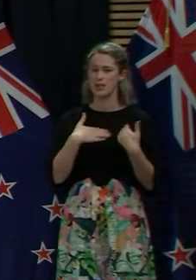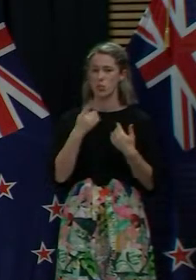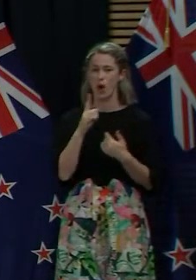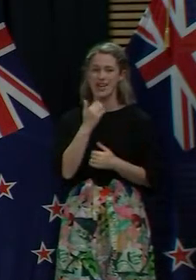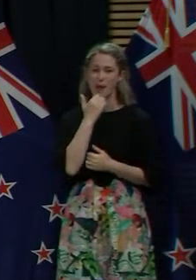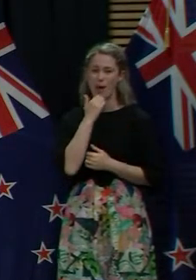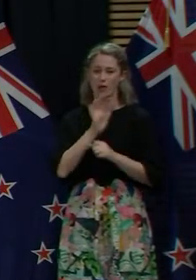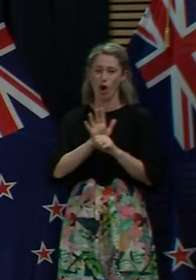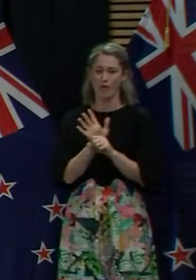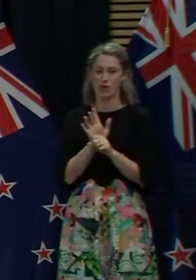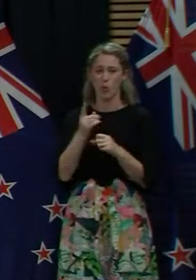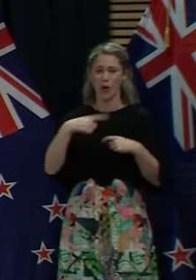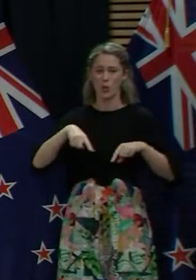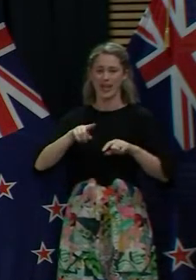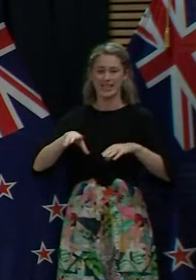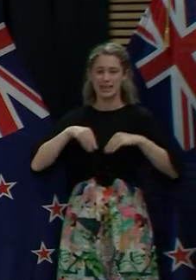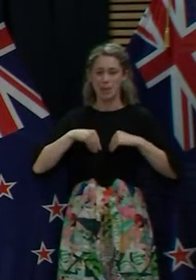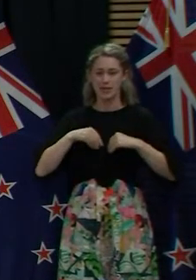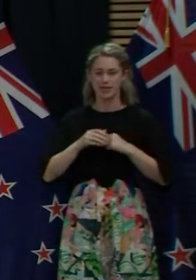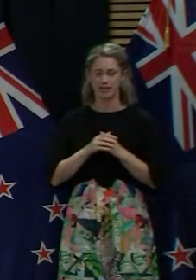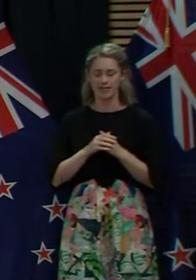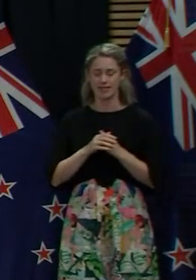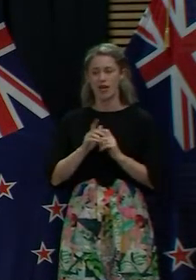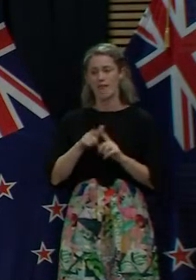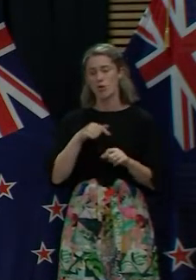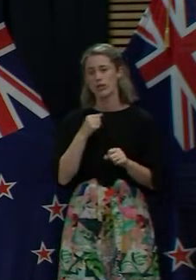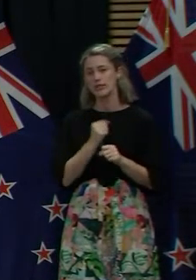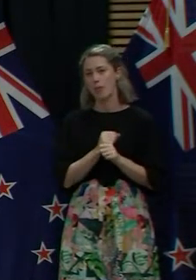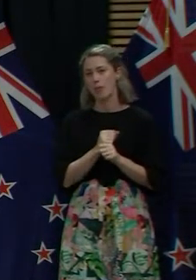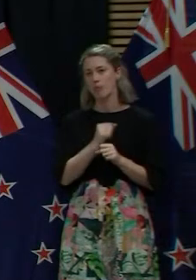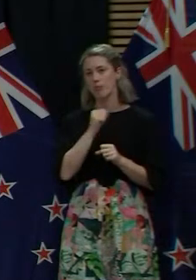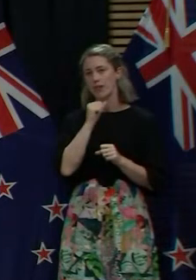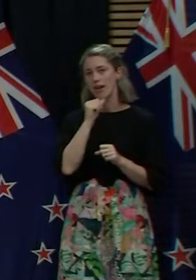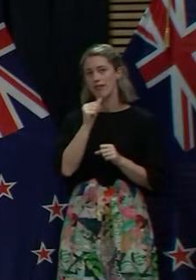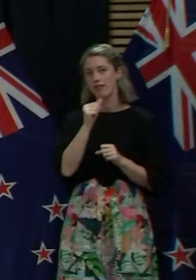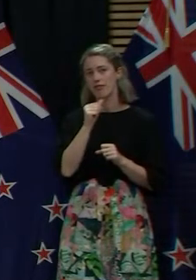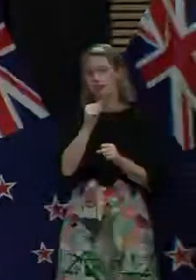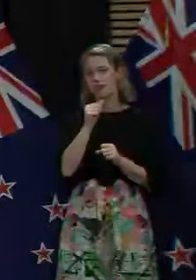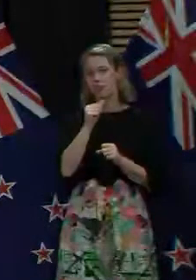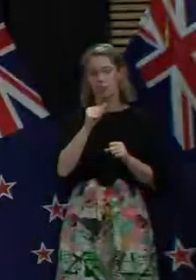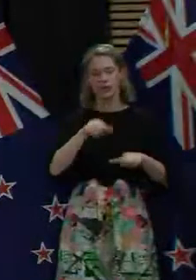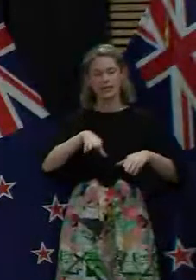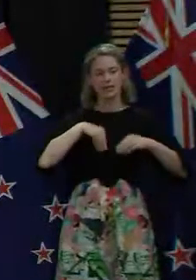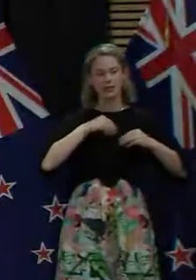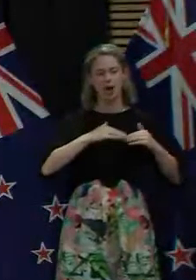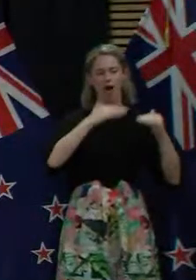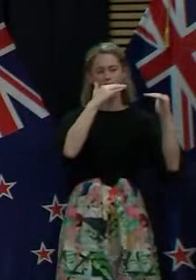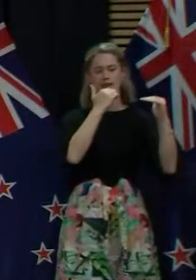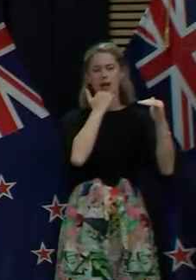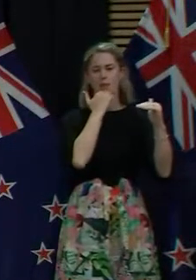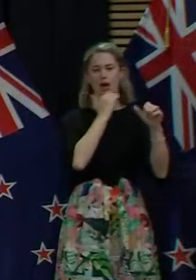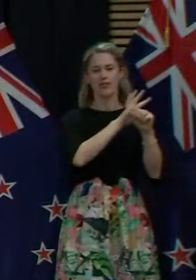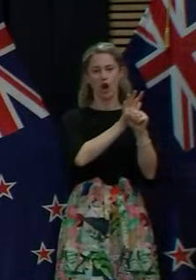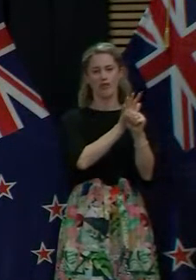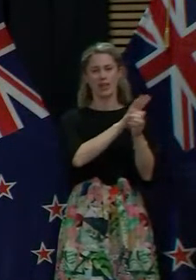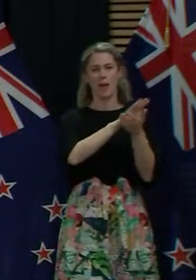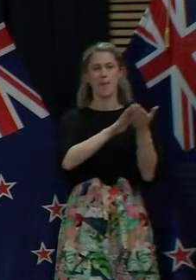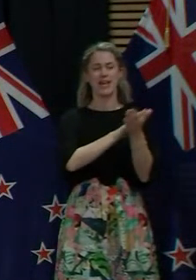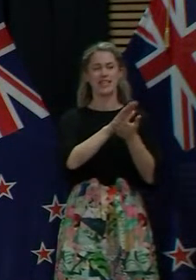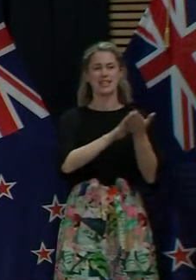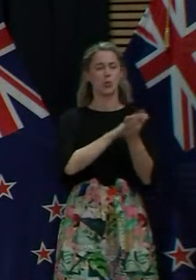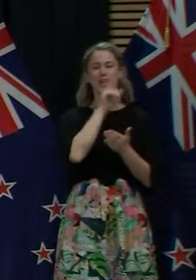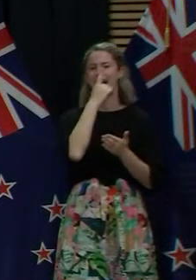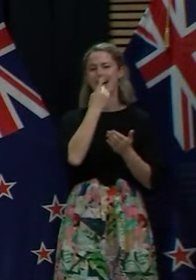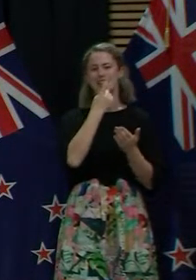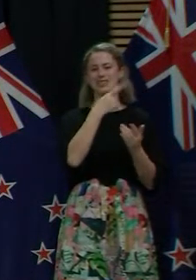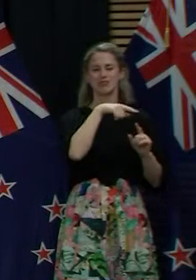tolerate, and so for example, if we tolerated a very high case rate, then we would quickly overwhelm any contact